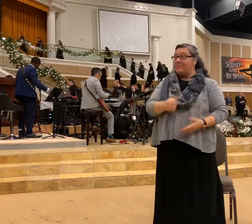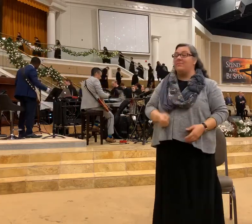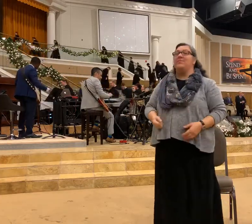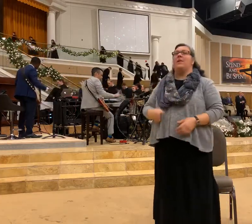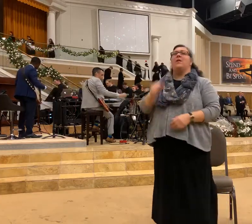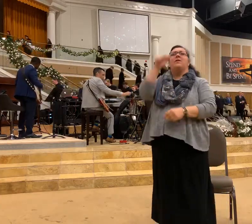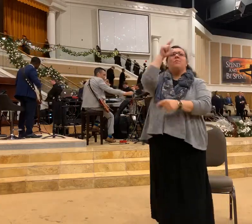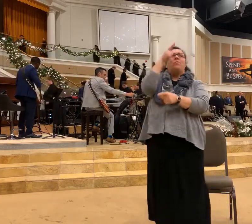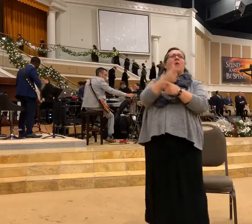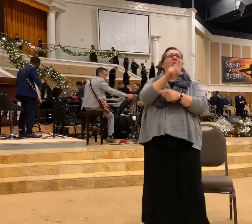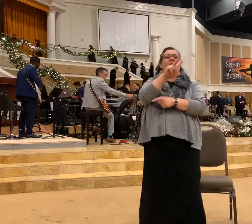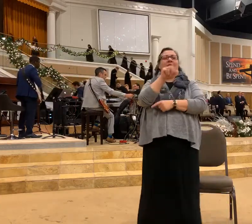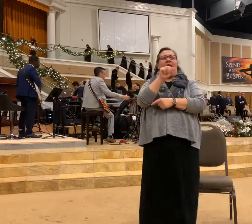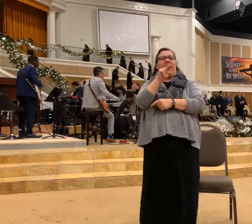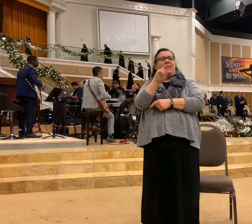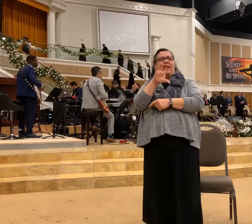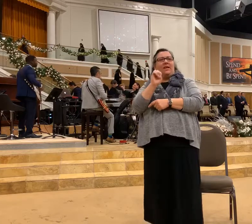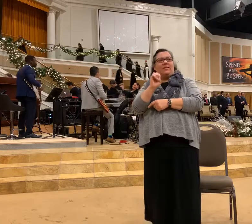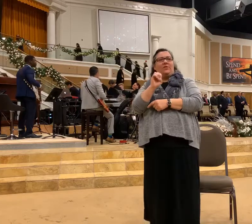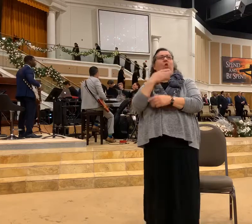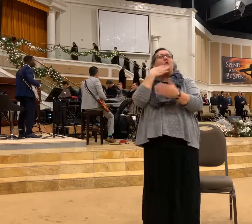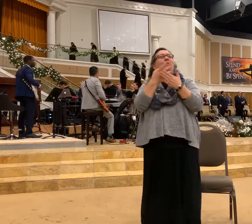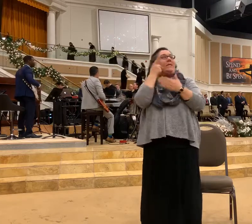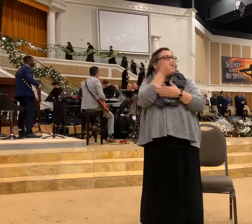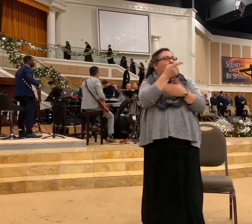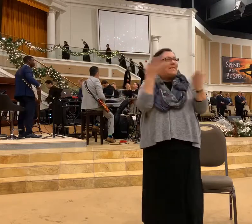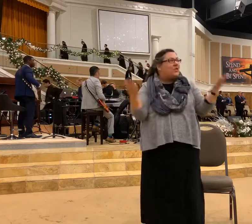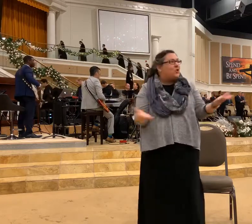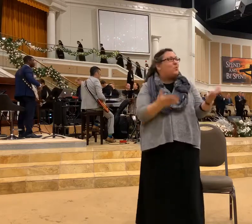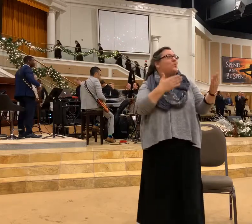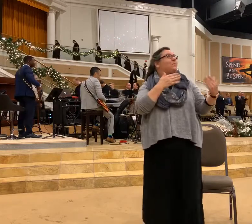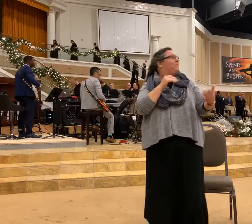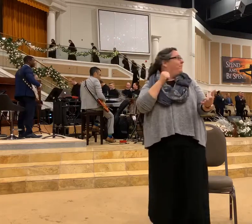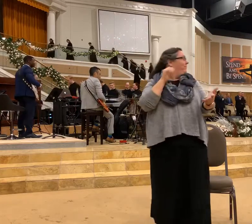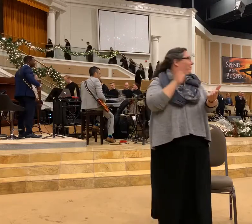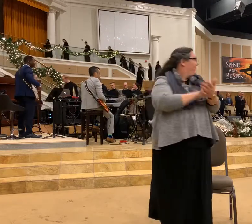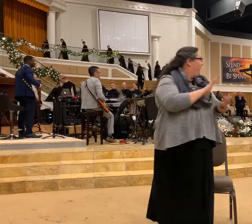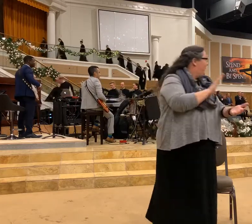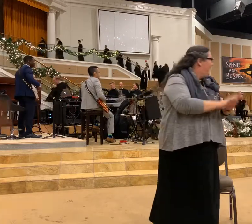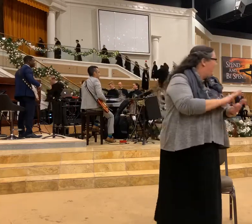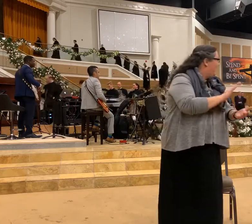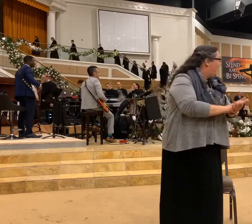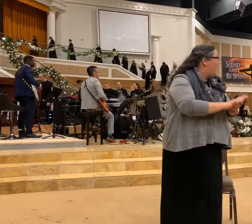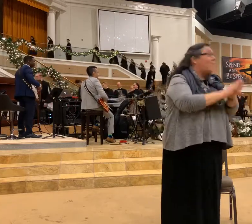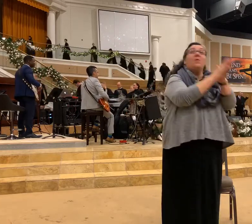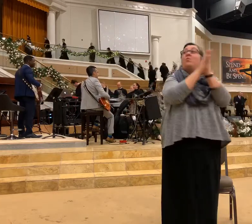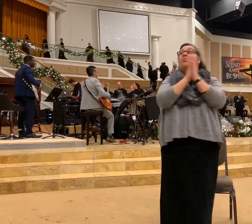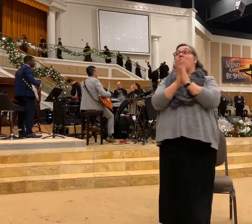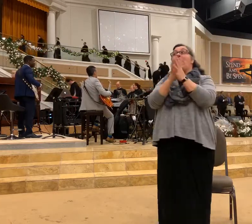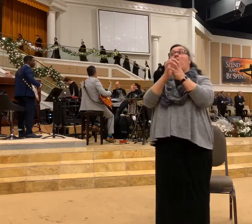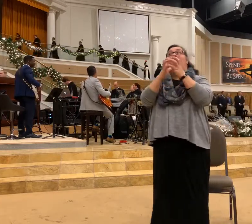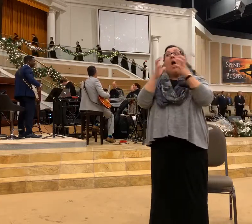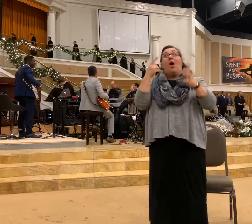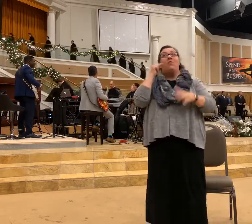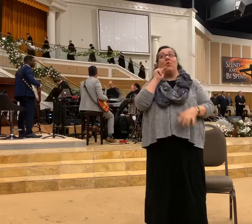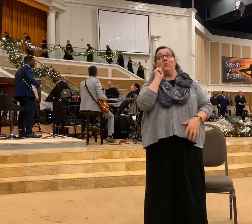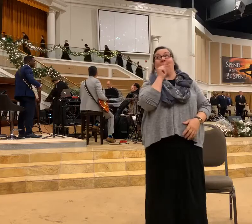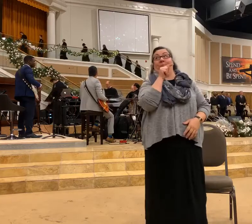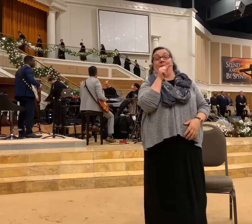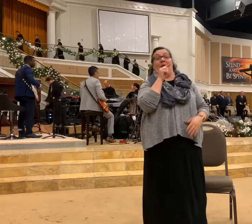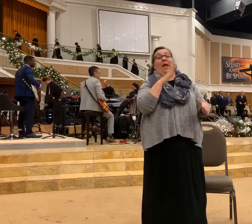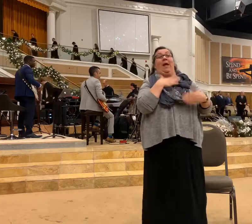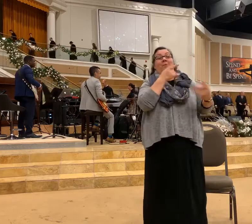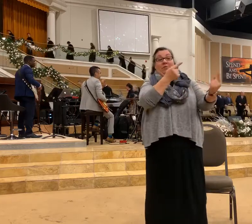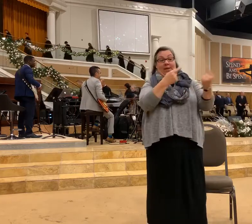Brother Vance, it's good to see you. It would be in the house of the Lord. Amen. We prayed a lot of prayers. I'm glad